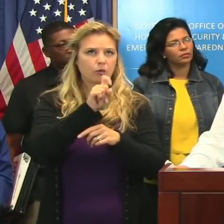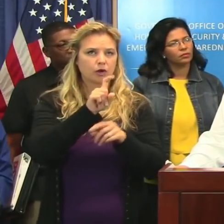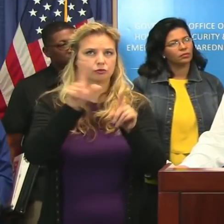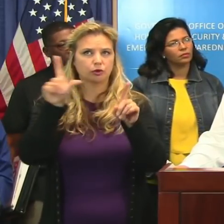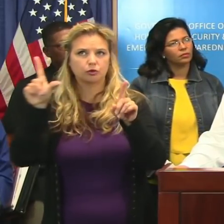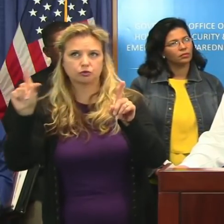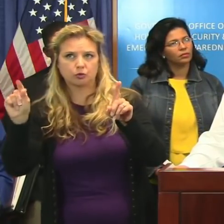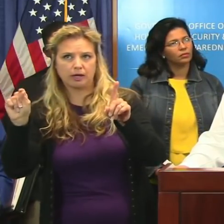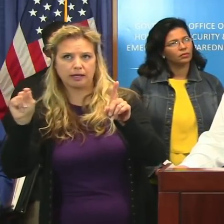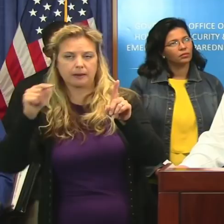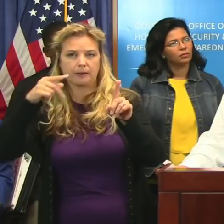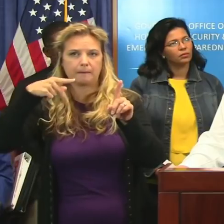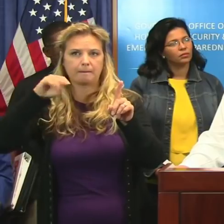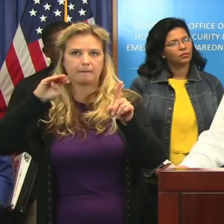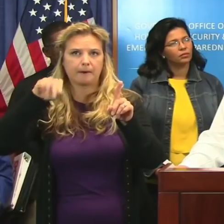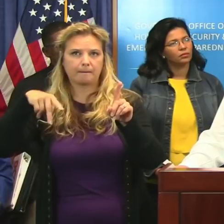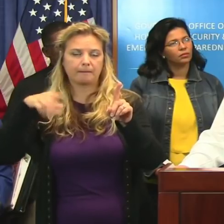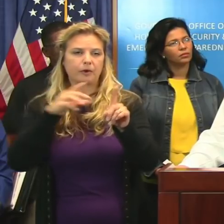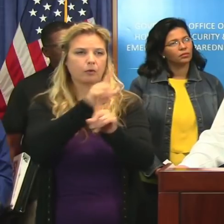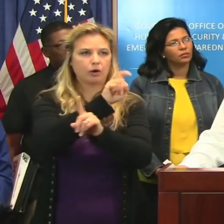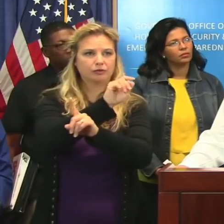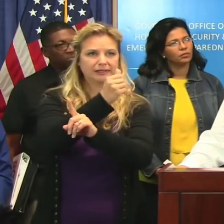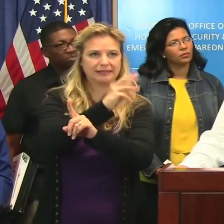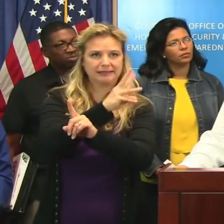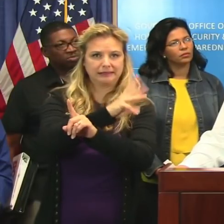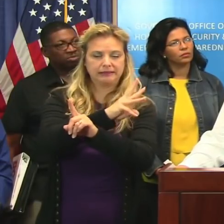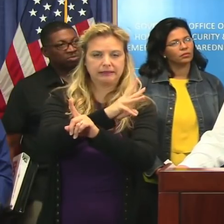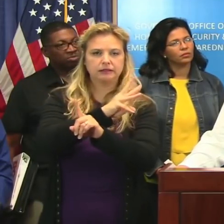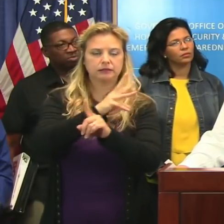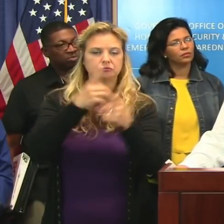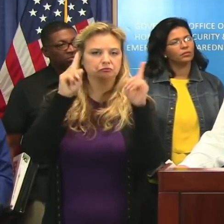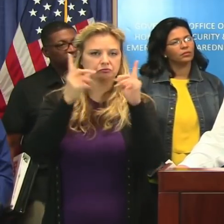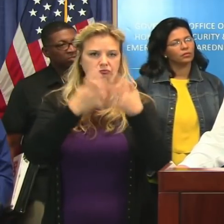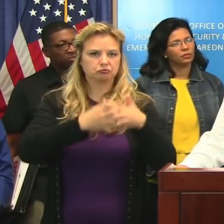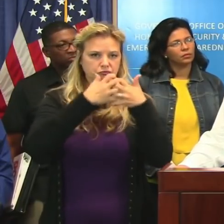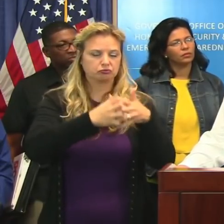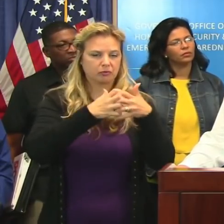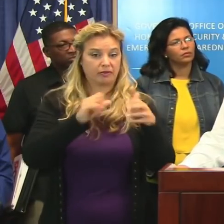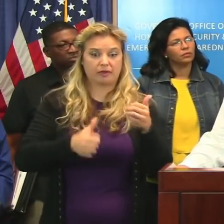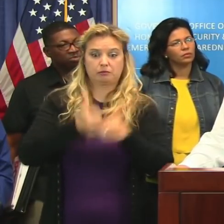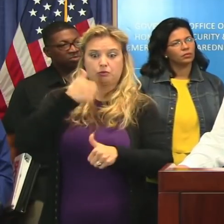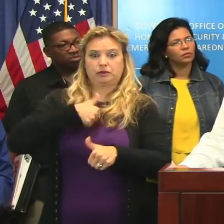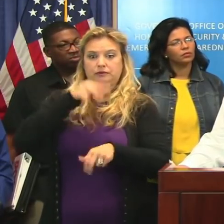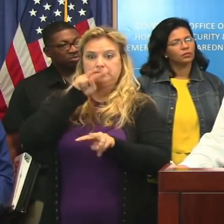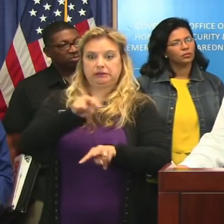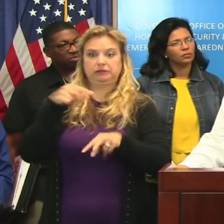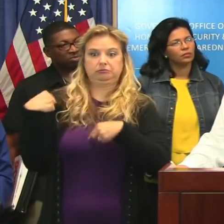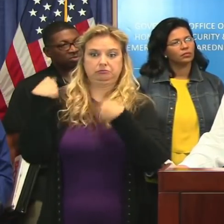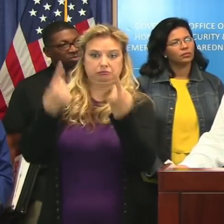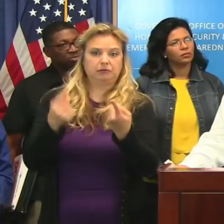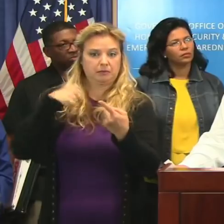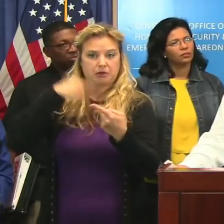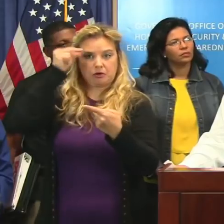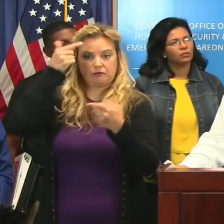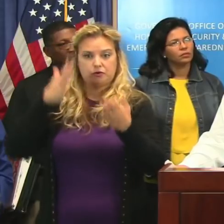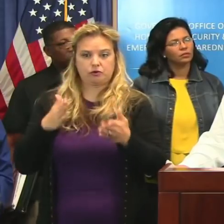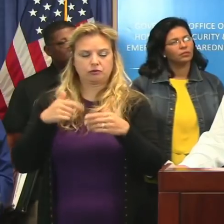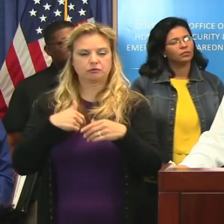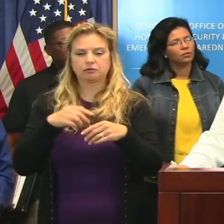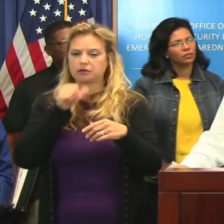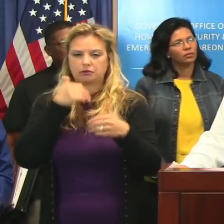are operational, which is the most that I've seen in the time that I've been governor. And they are not having problems with power